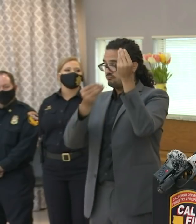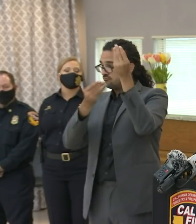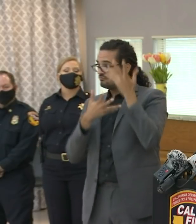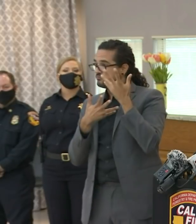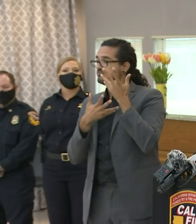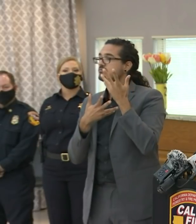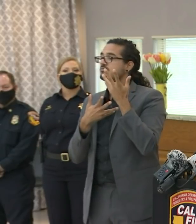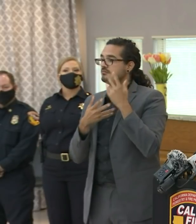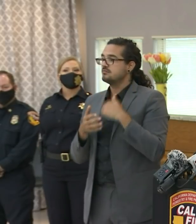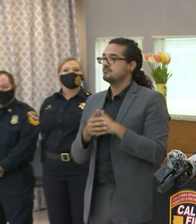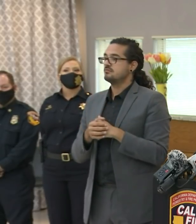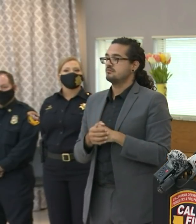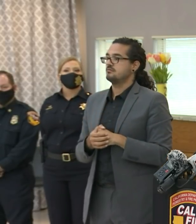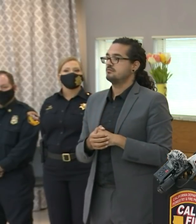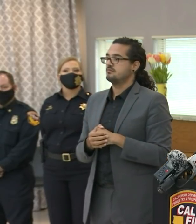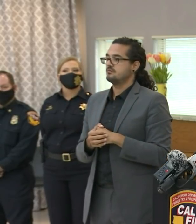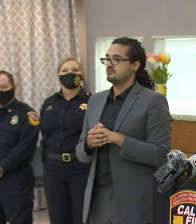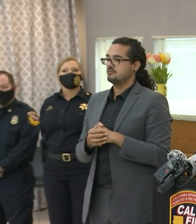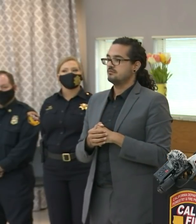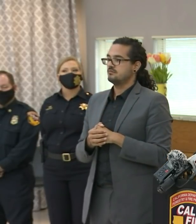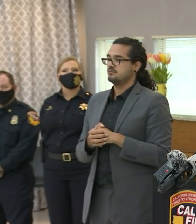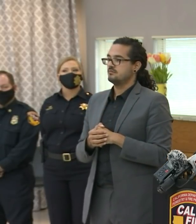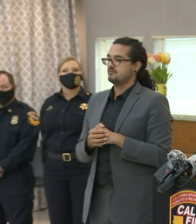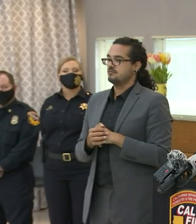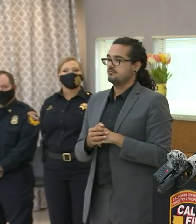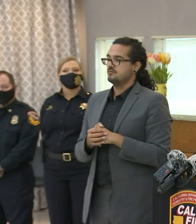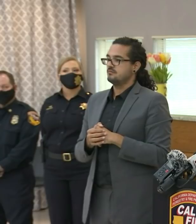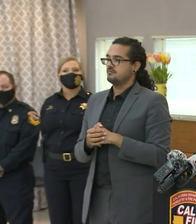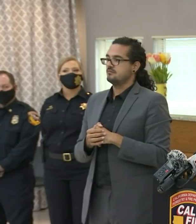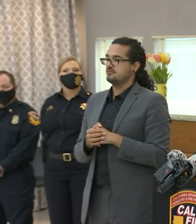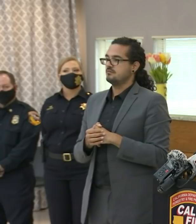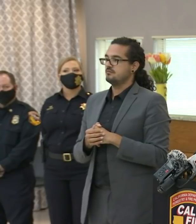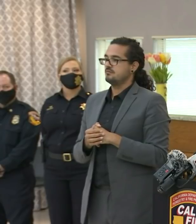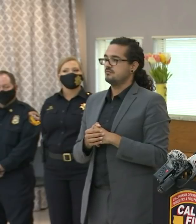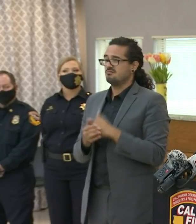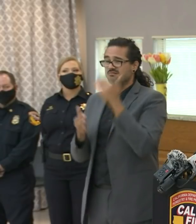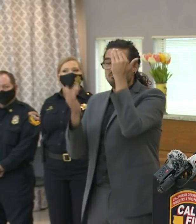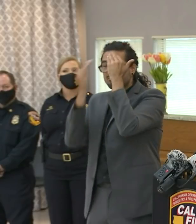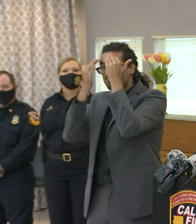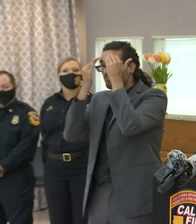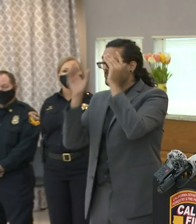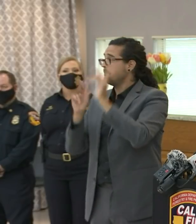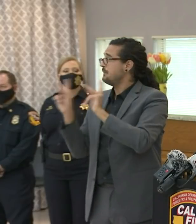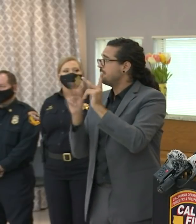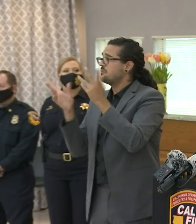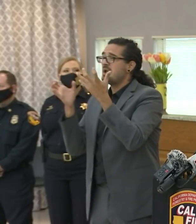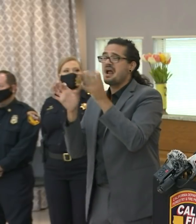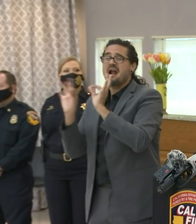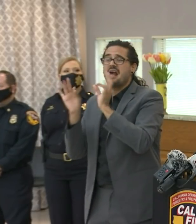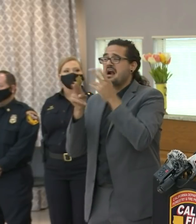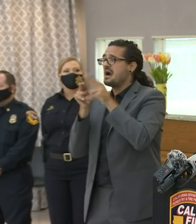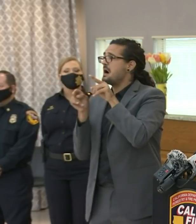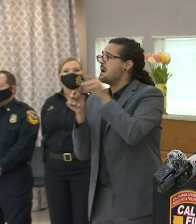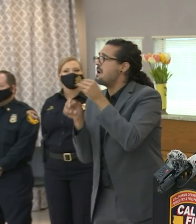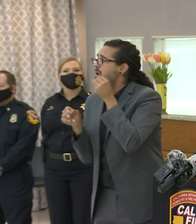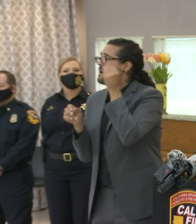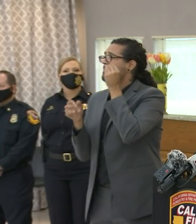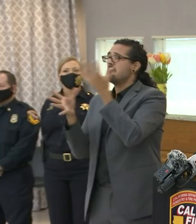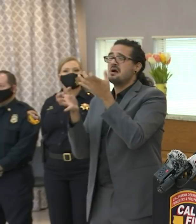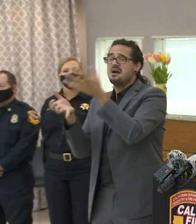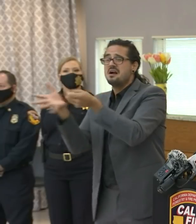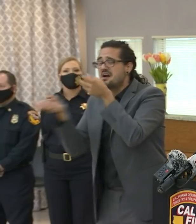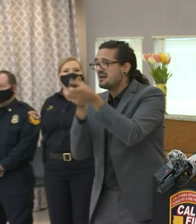that, as much as they want to go get something or go do something at their home, we completely empathize. And I've said